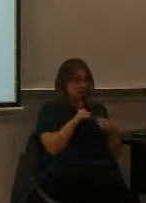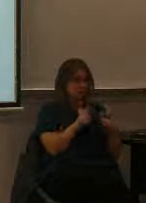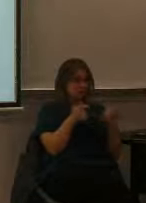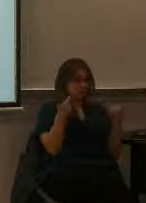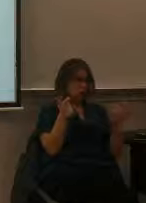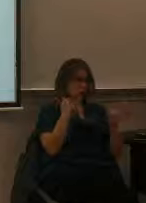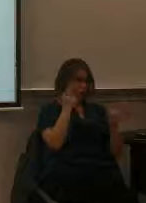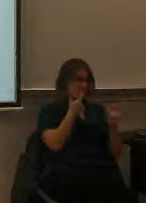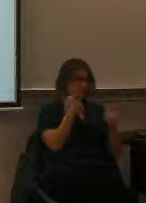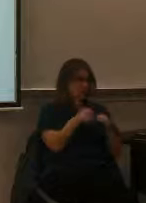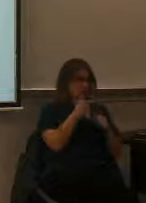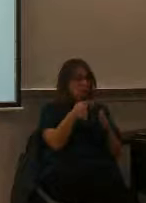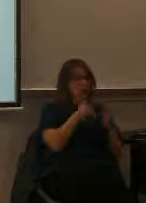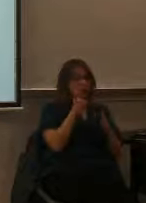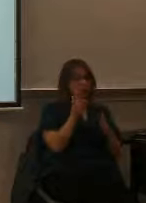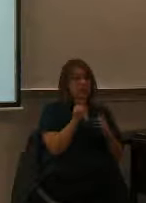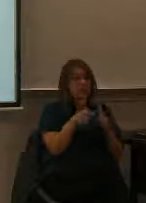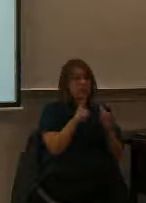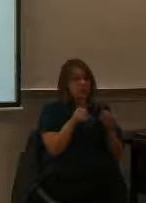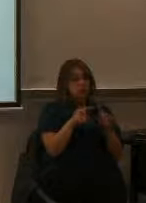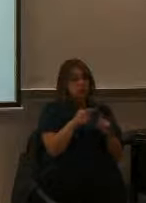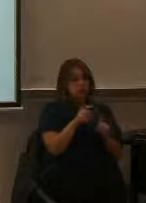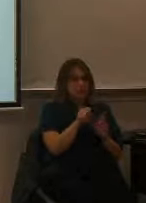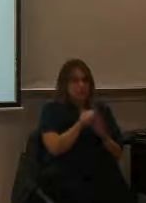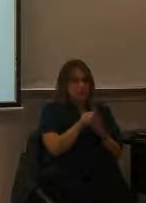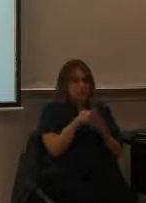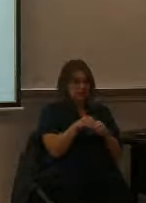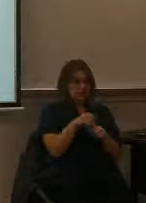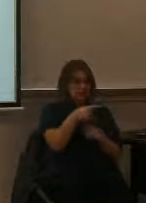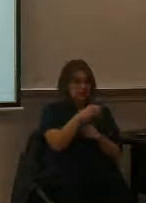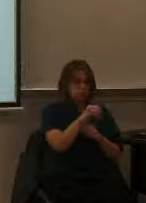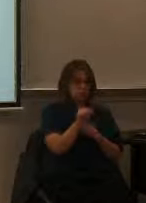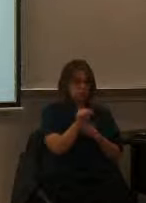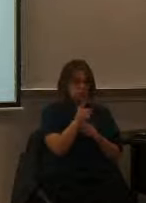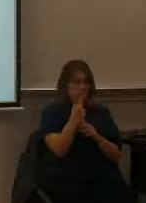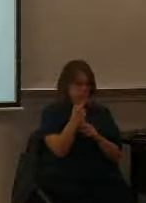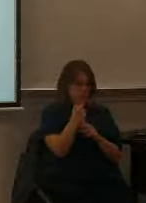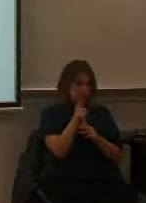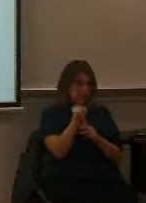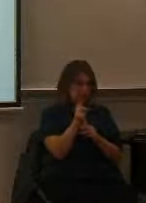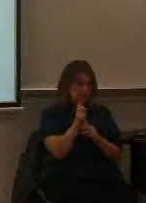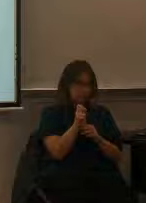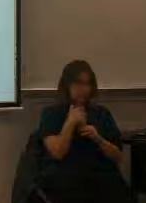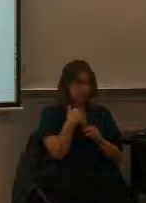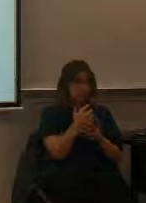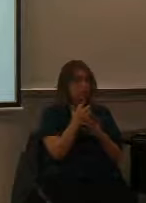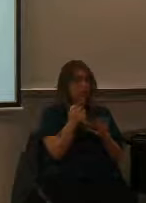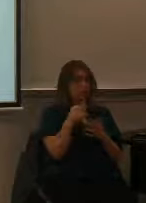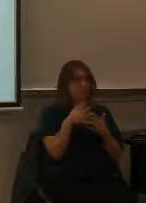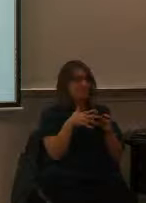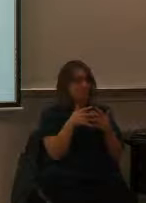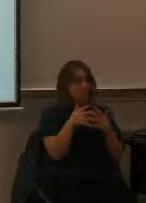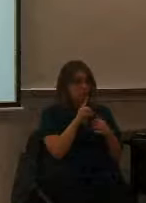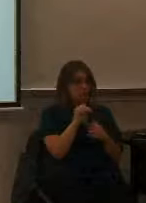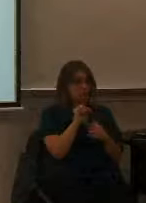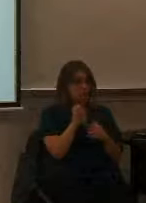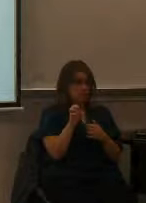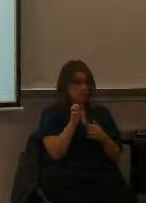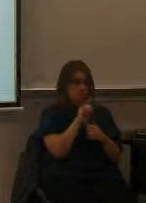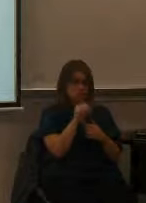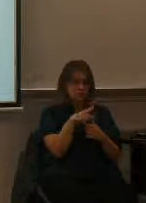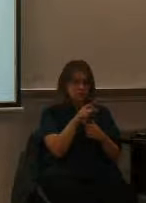you remember what it looked like when we went to the samples in Pot State Lake number 2, there was a lot of filtering zooplankton in